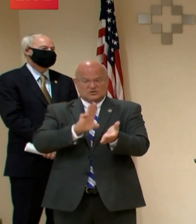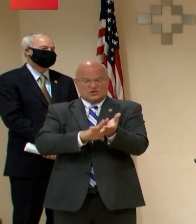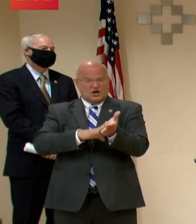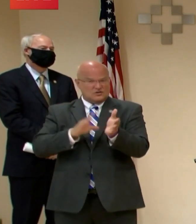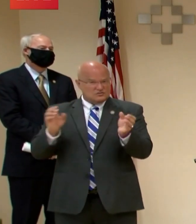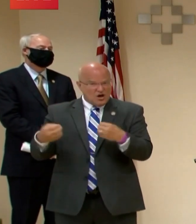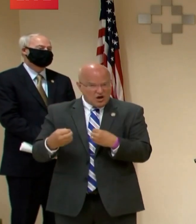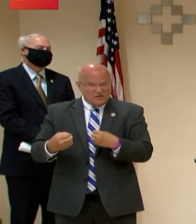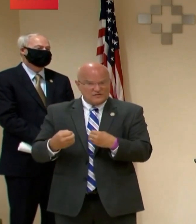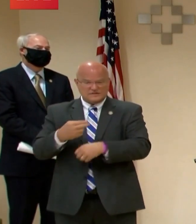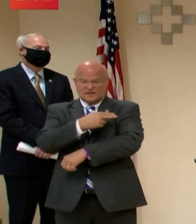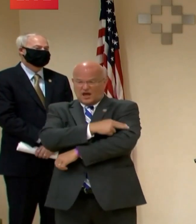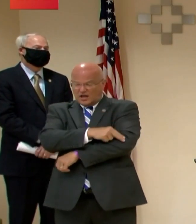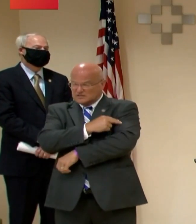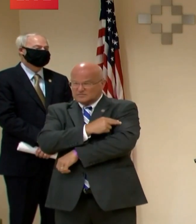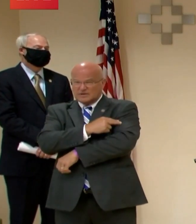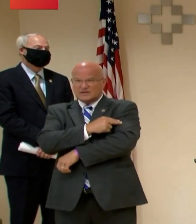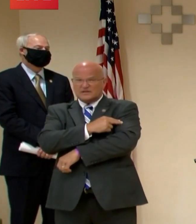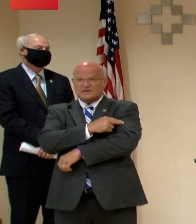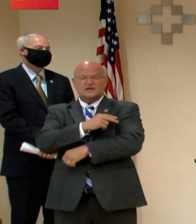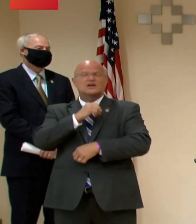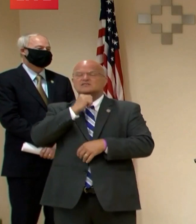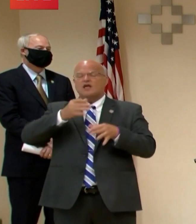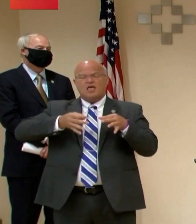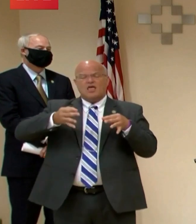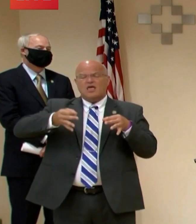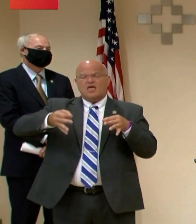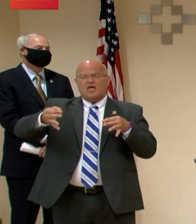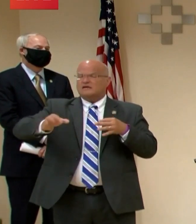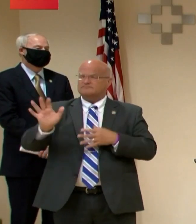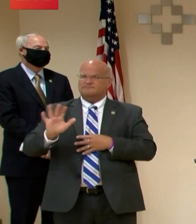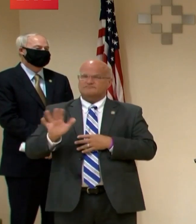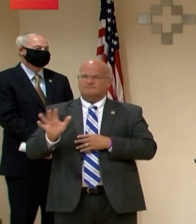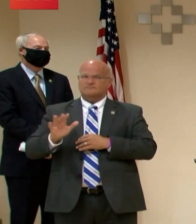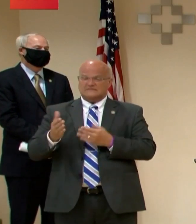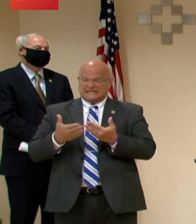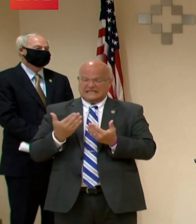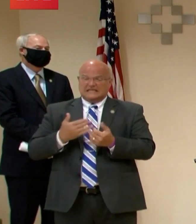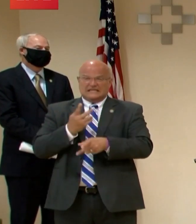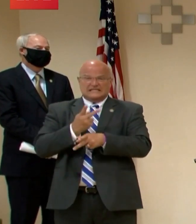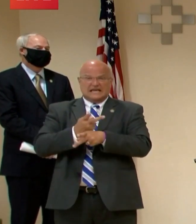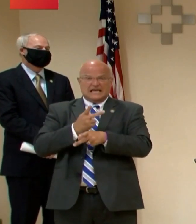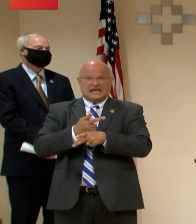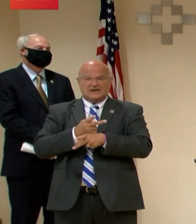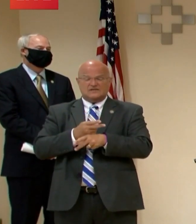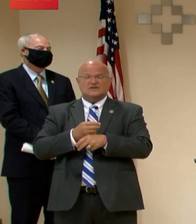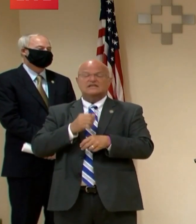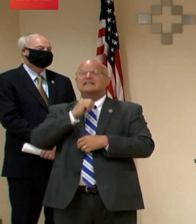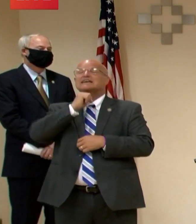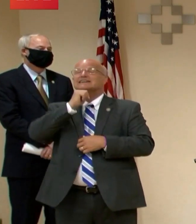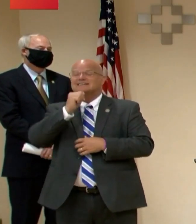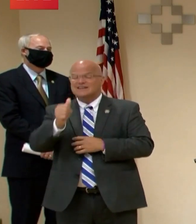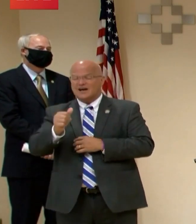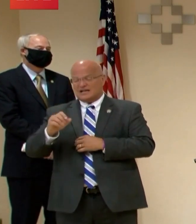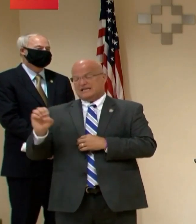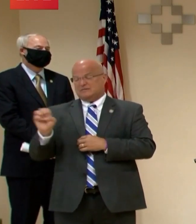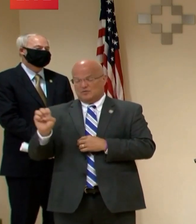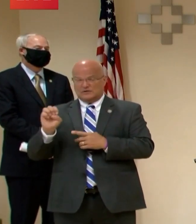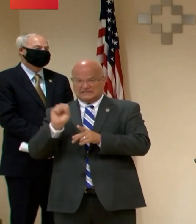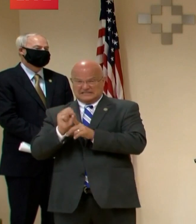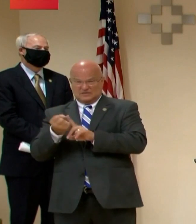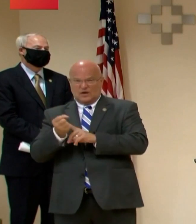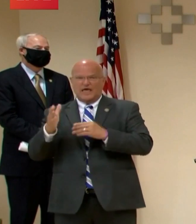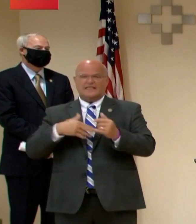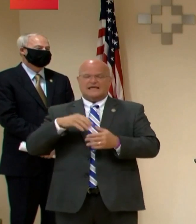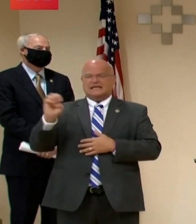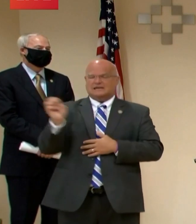doctor's office, seek care at your hospital. Don't delay. It's much easier to take care of you in a non-emergent situation than in